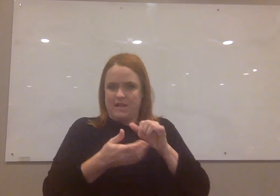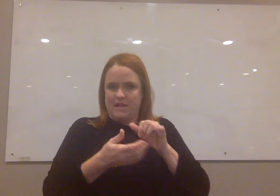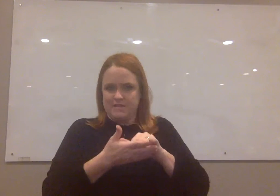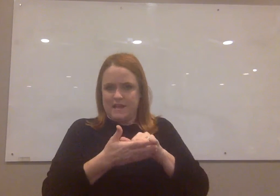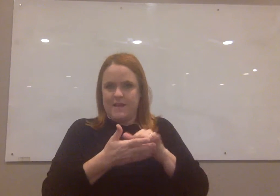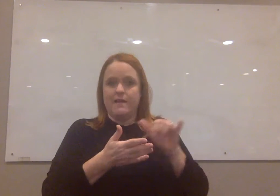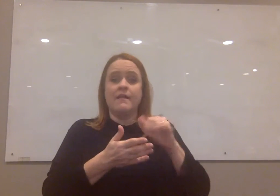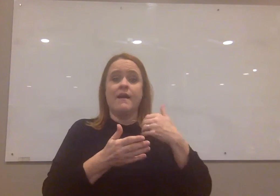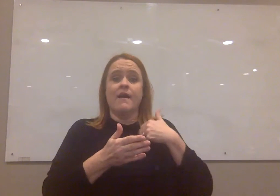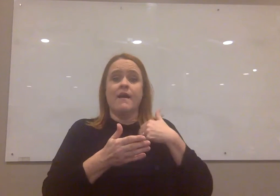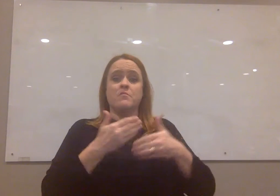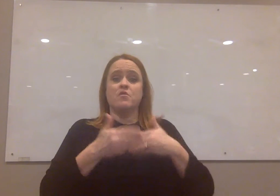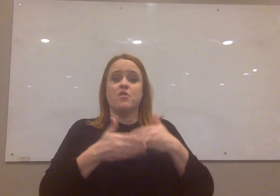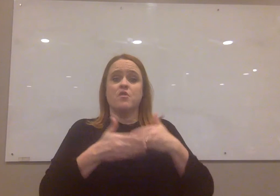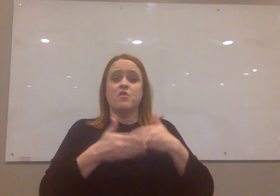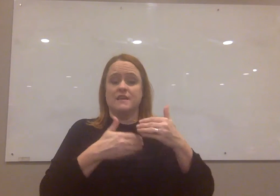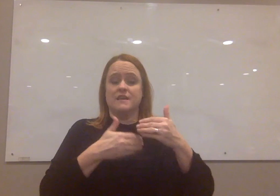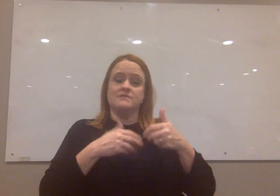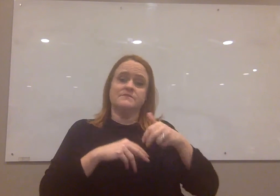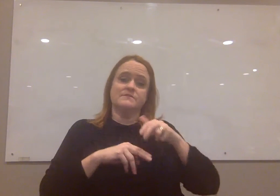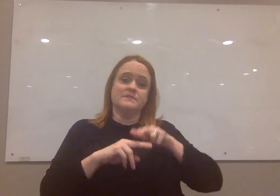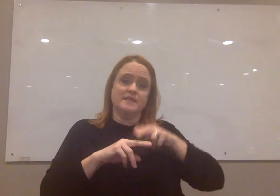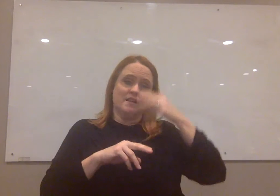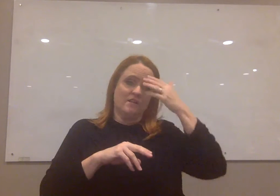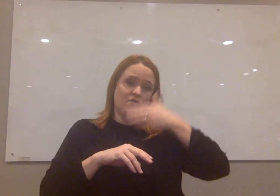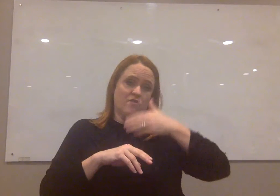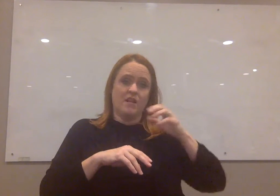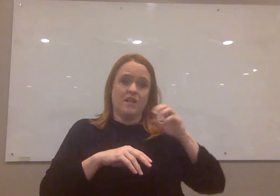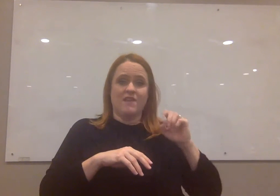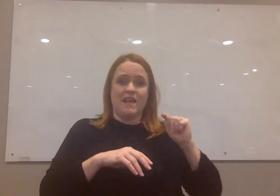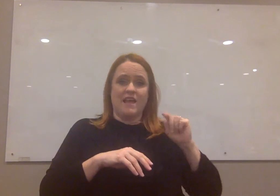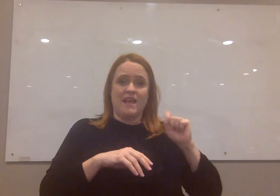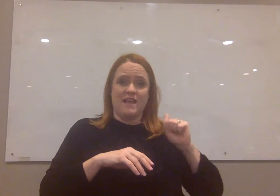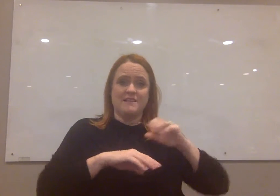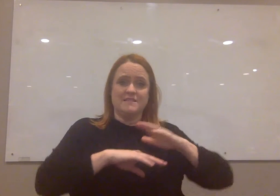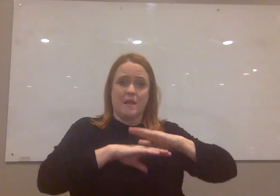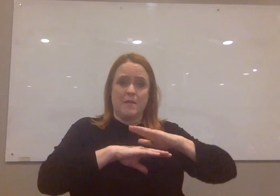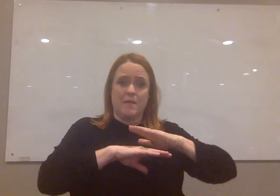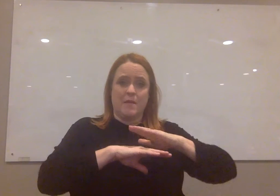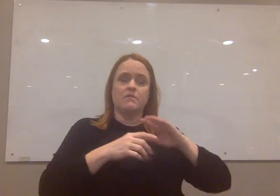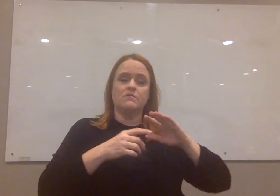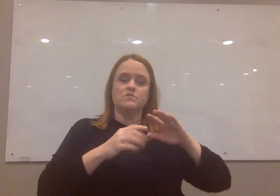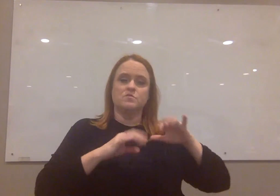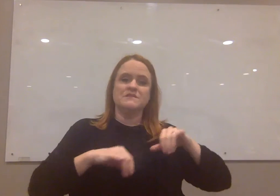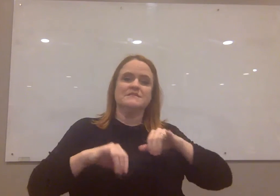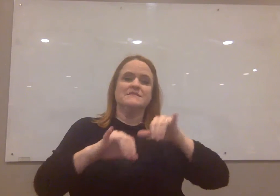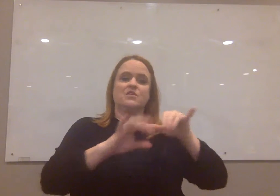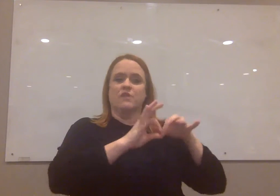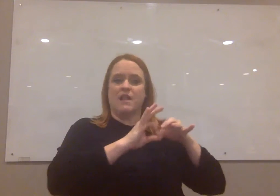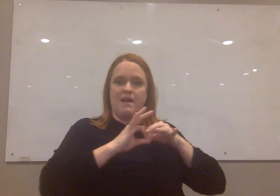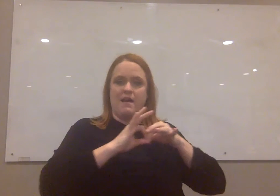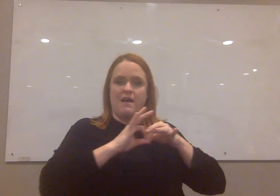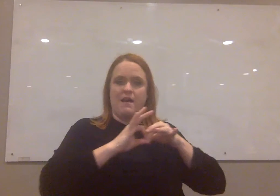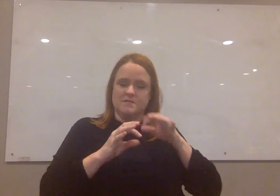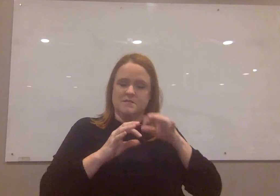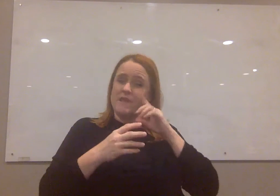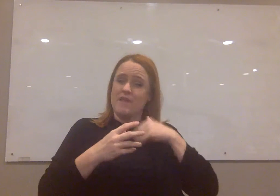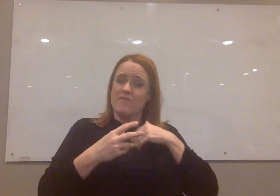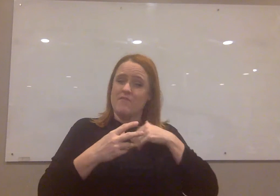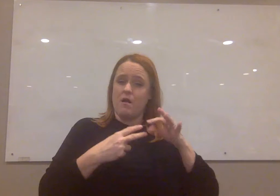process sit in front of the X table to synchronize, like we talked about earlier. And I think there's an option in X to do some level of